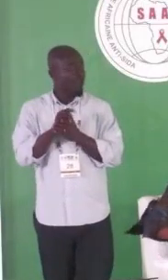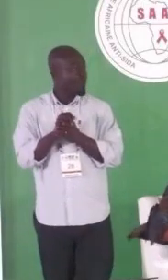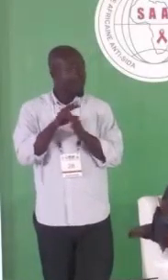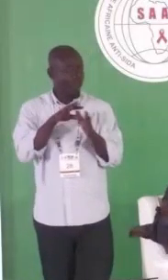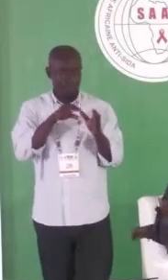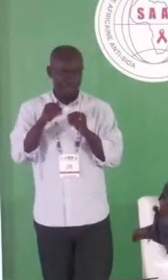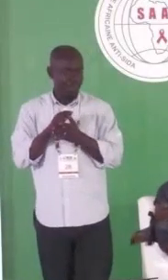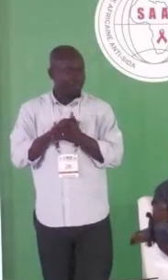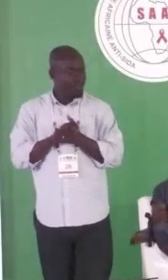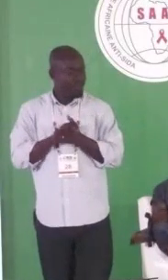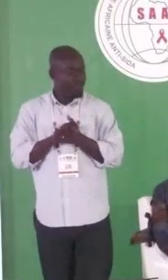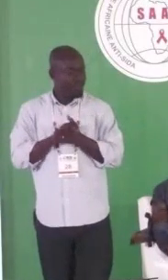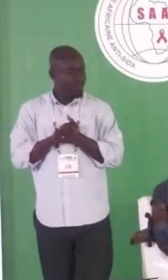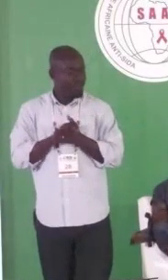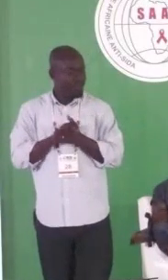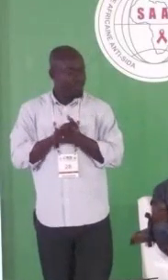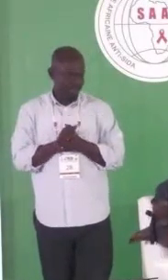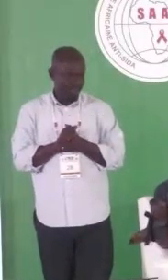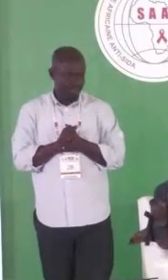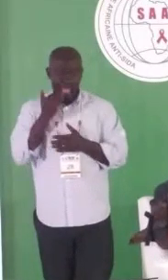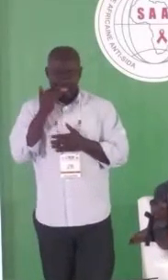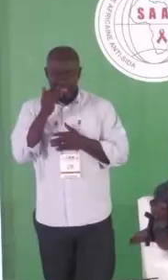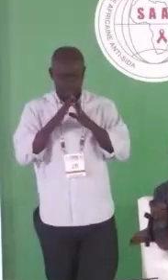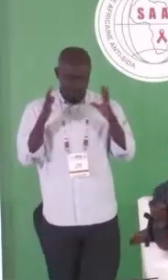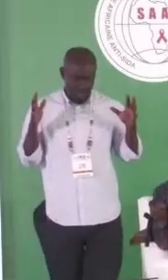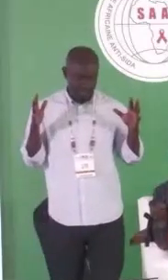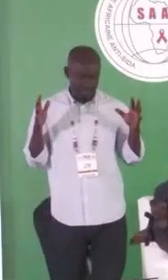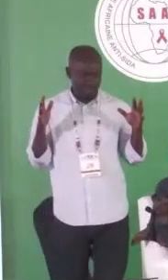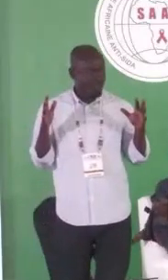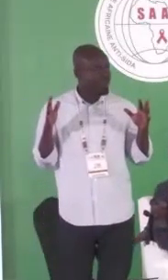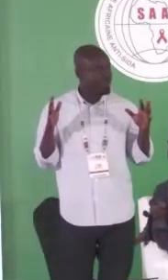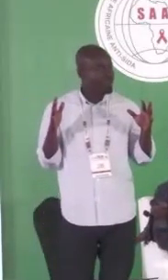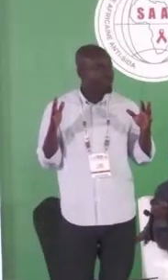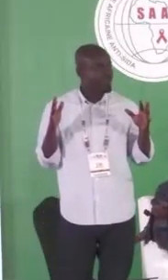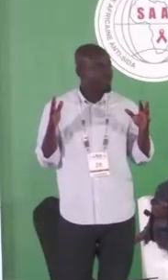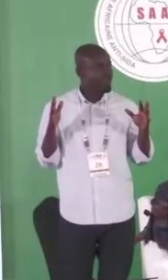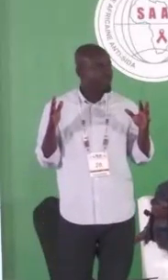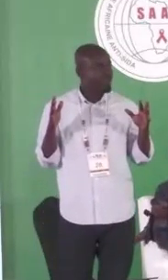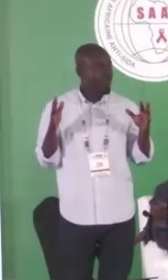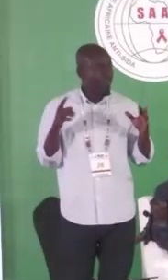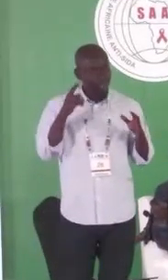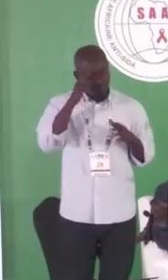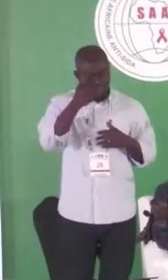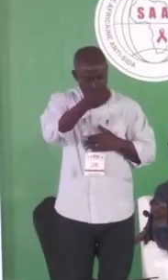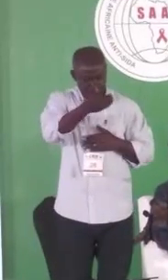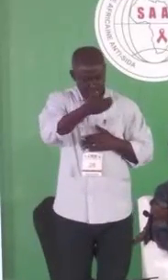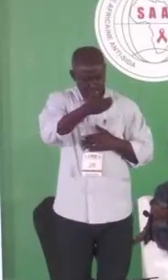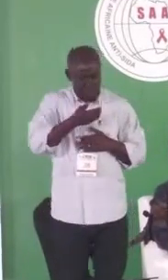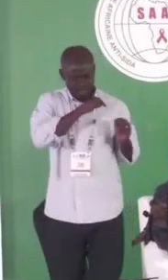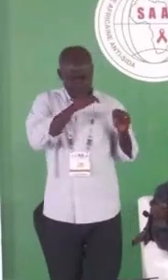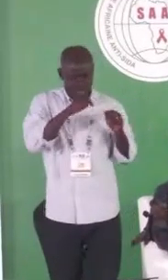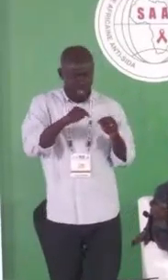over. Thank you very much, Moko, for the invitation to speak in